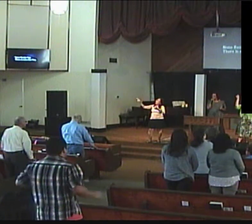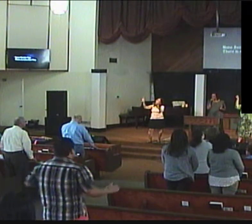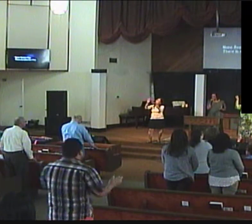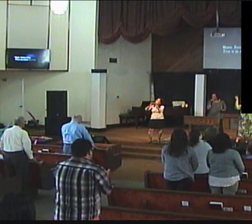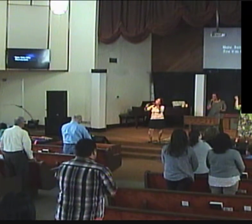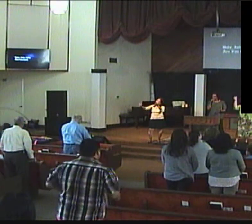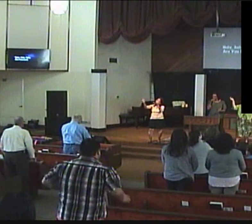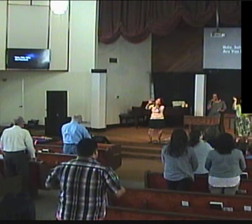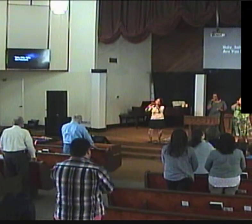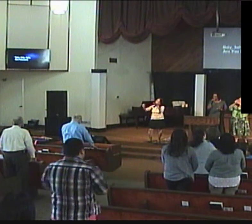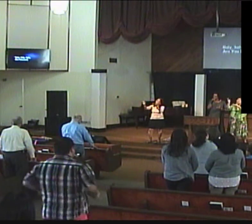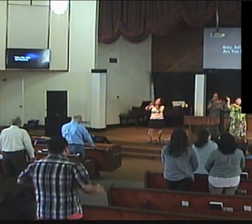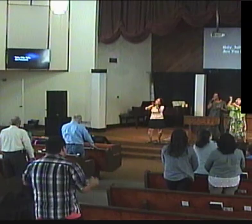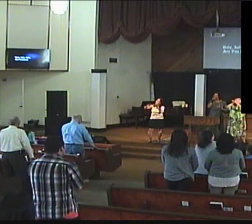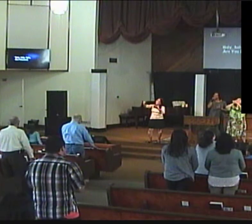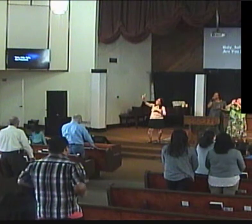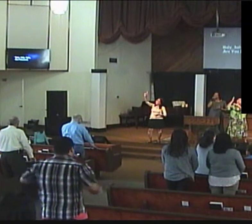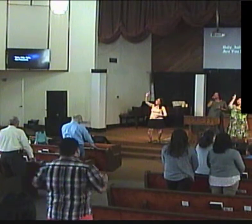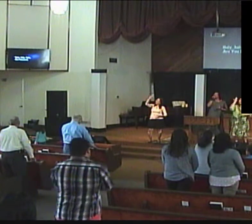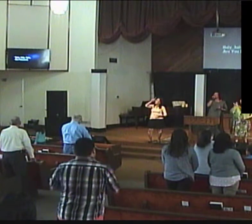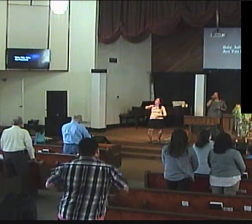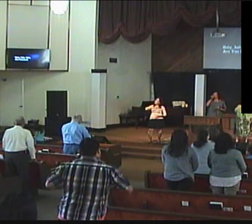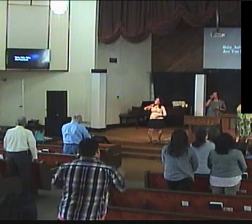Holy, holy, holy are you, Lord.